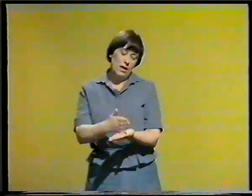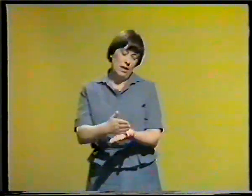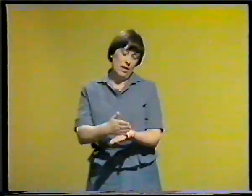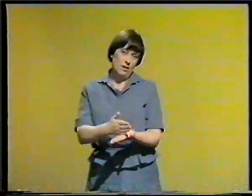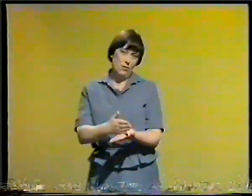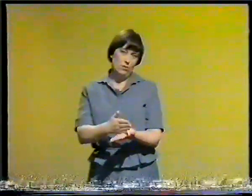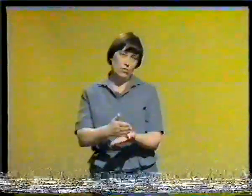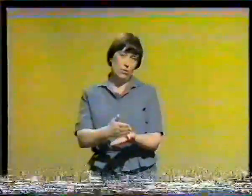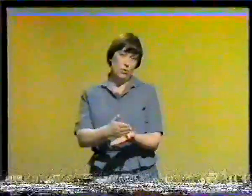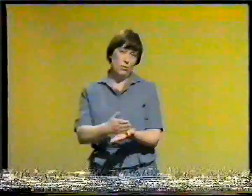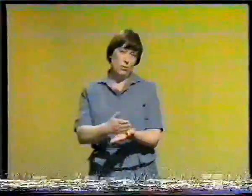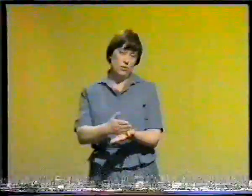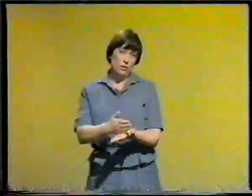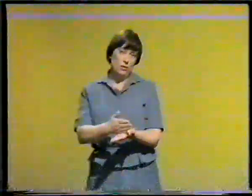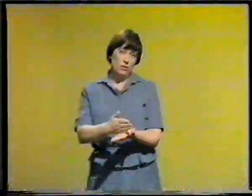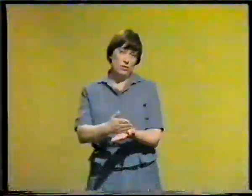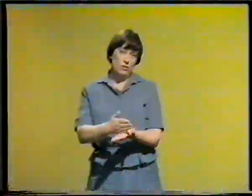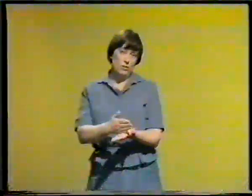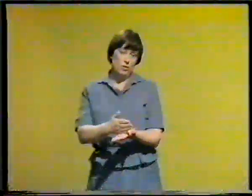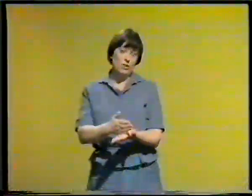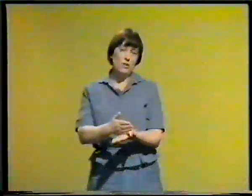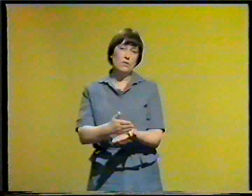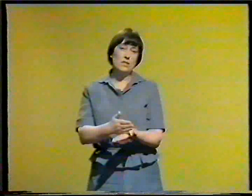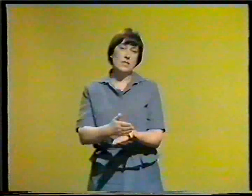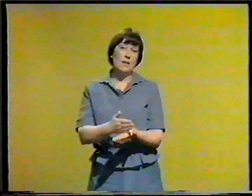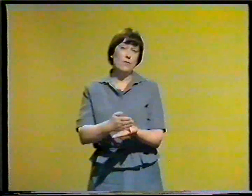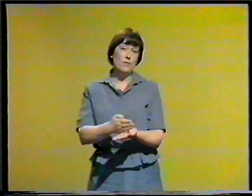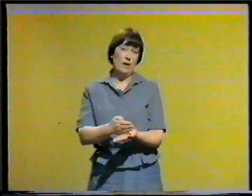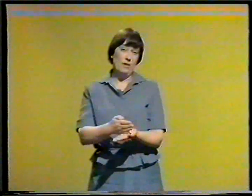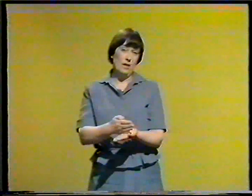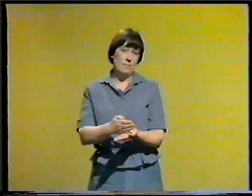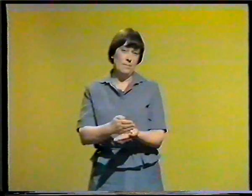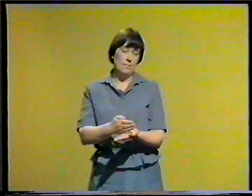Really, or true. You can also use this sign for very.